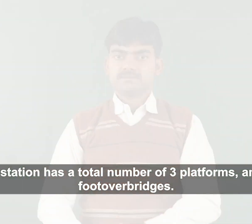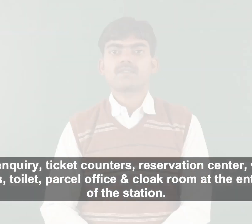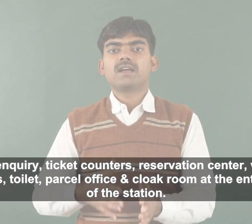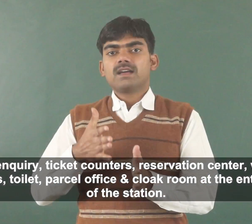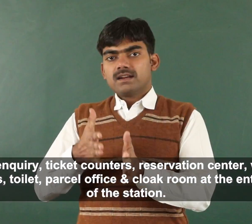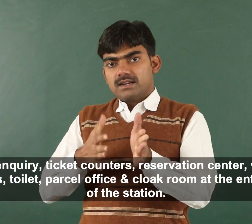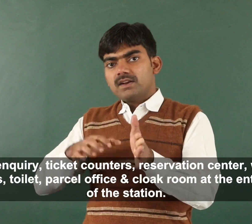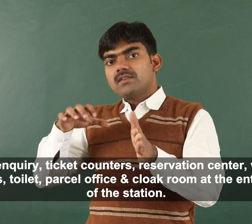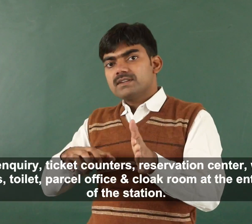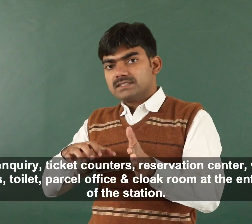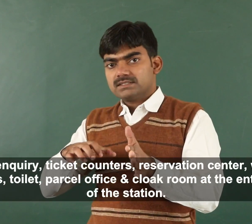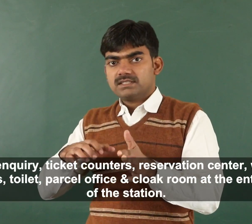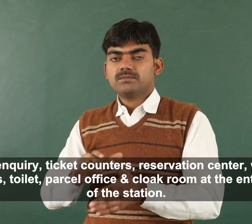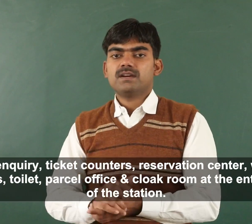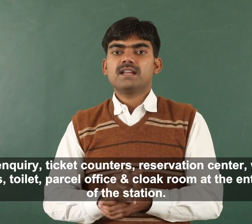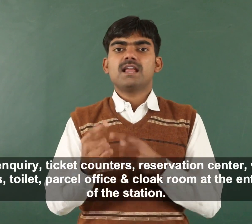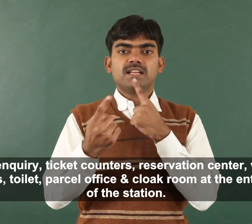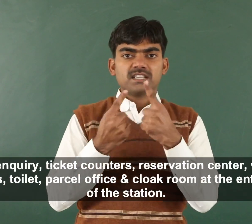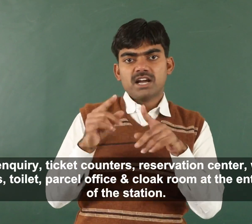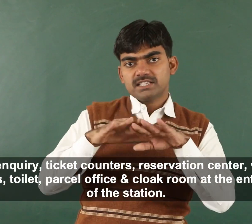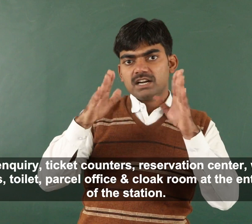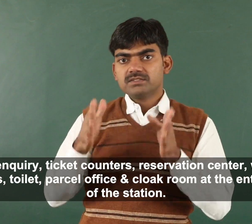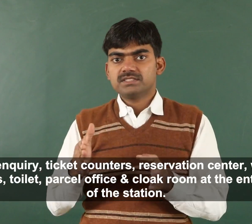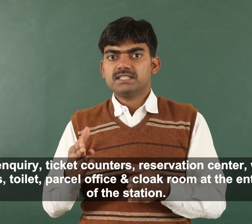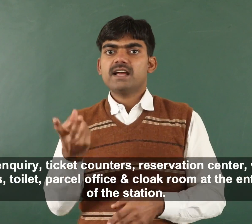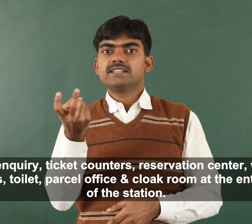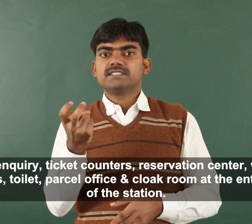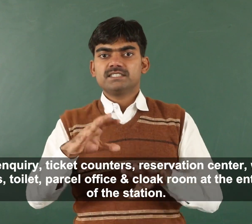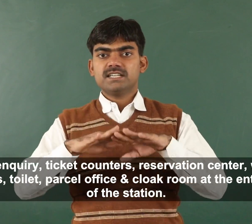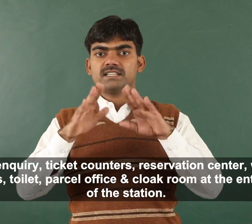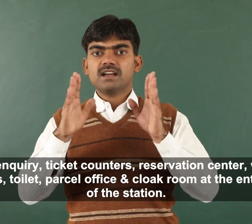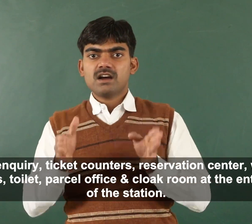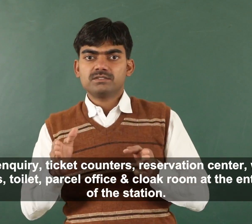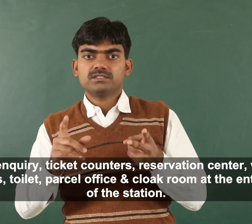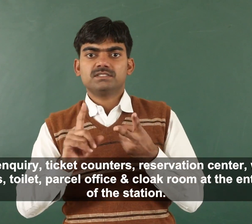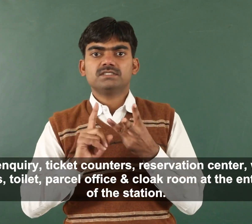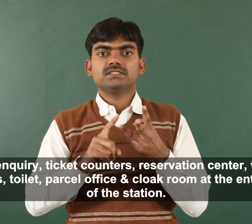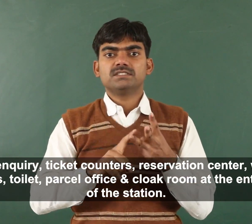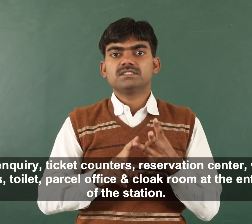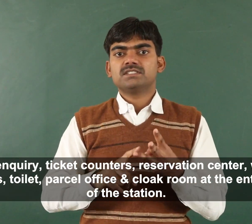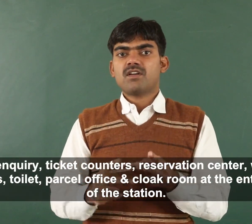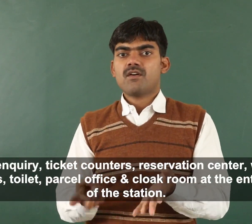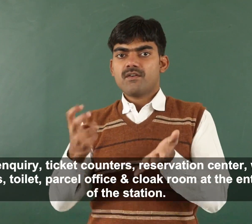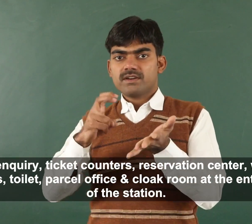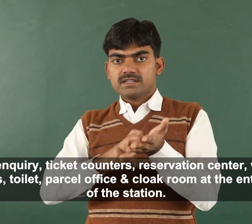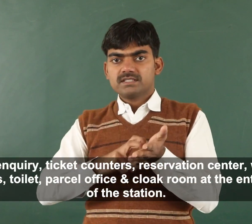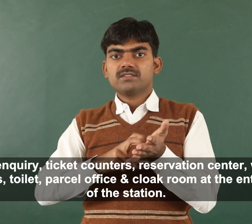It has enquiry, ticket counters, reservation centre, waiting rooms,